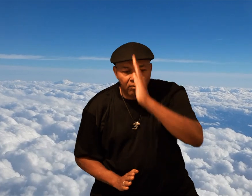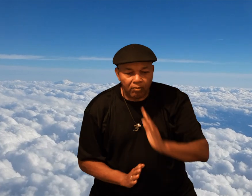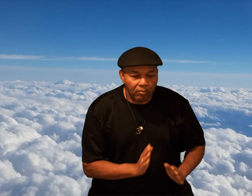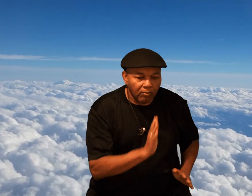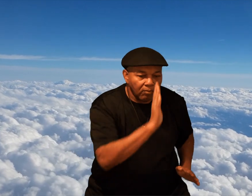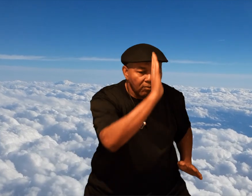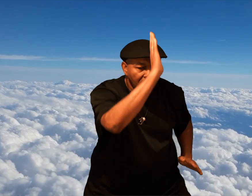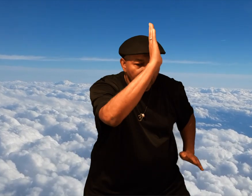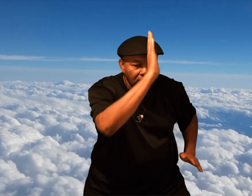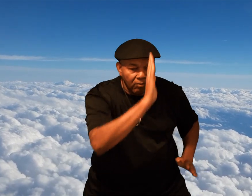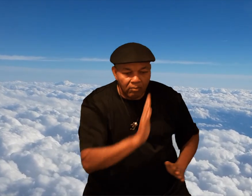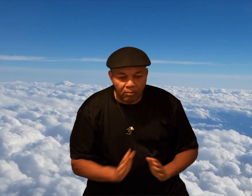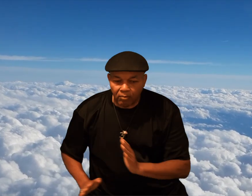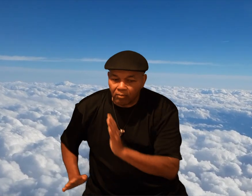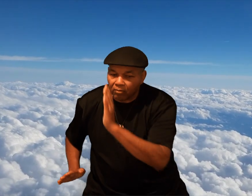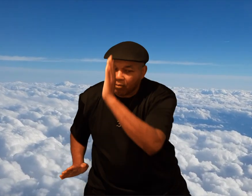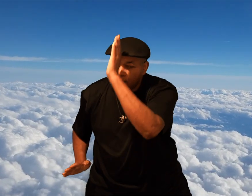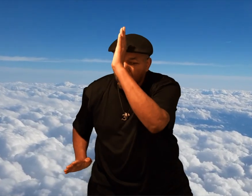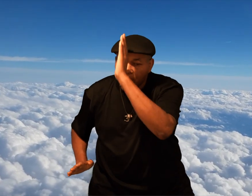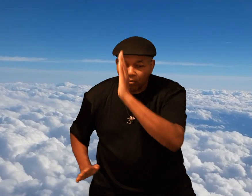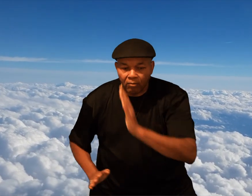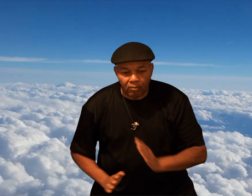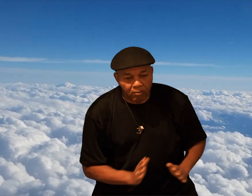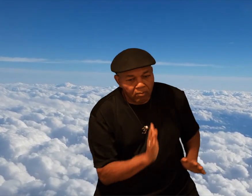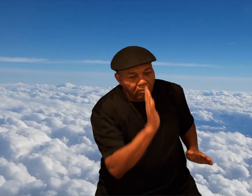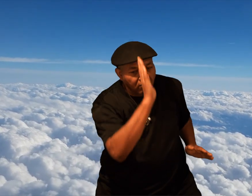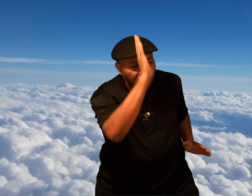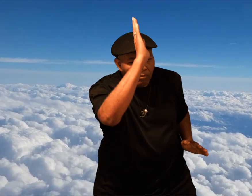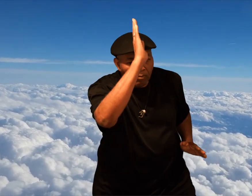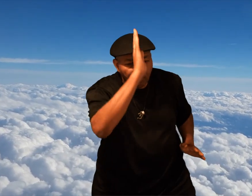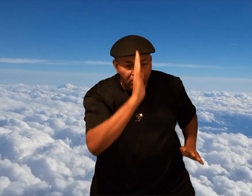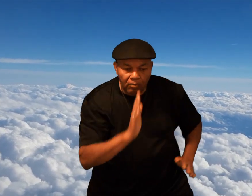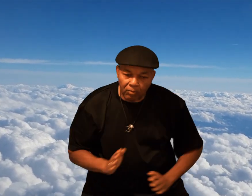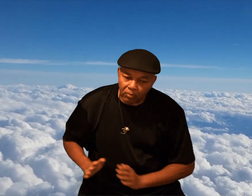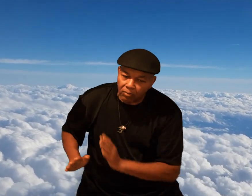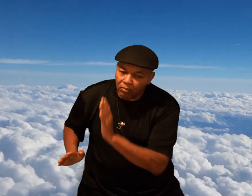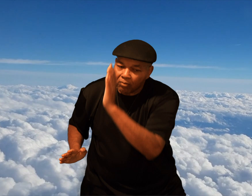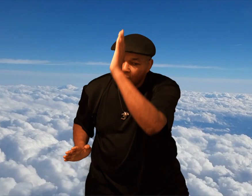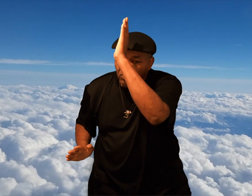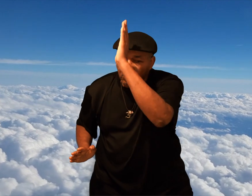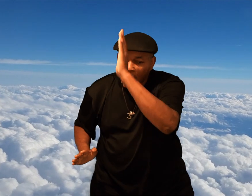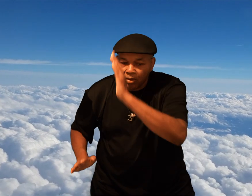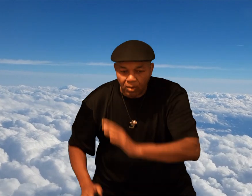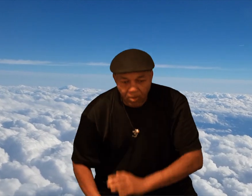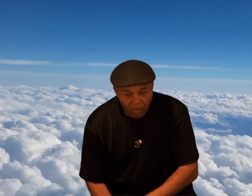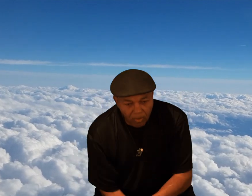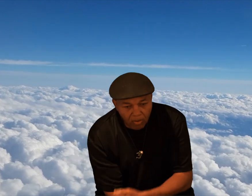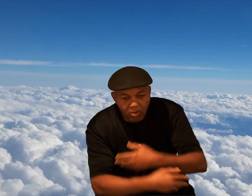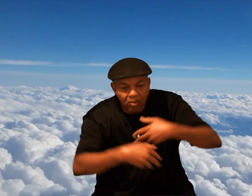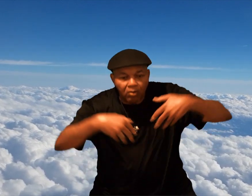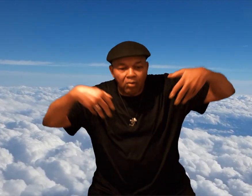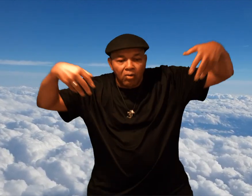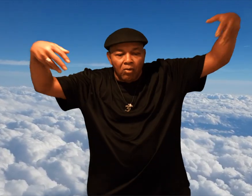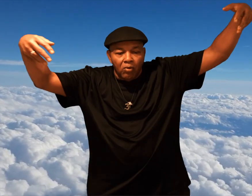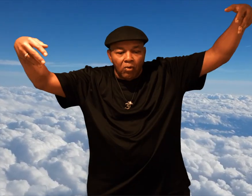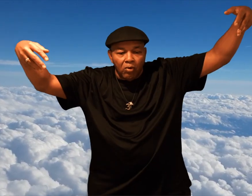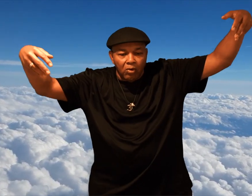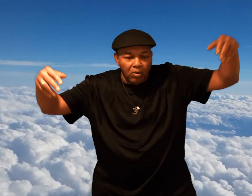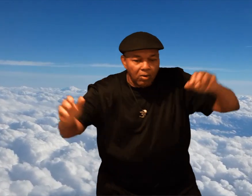This magic and spread the love so everybody can have it. Doesn't matter if I'm rich or poor, if I got a family or if I'm all